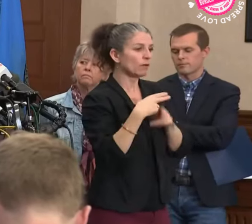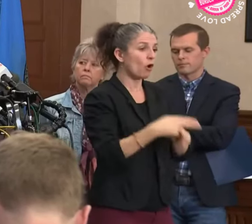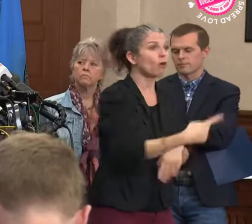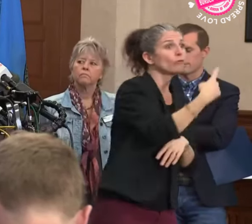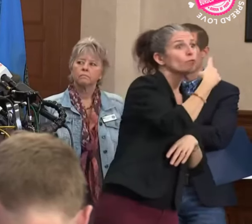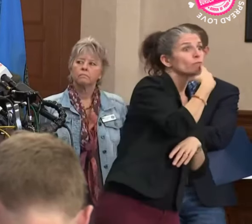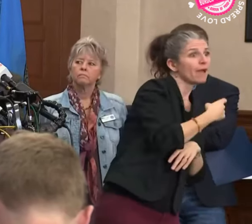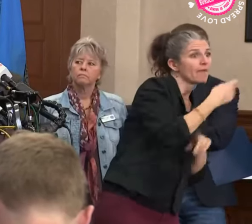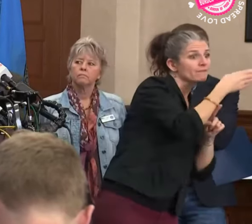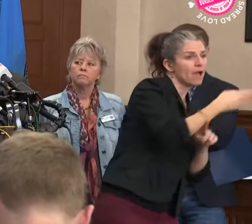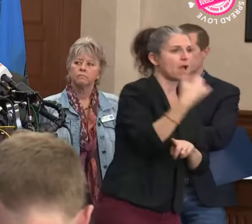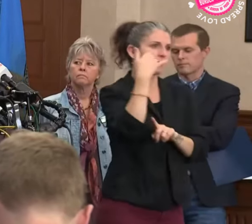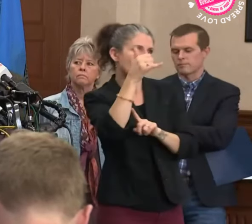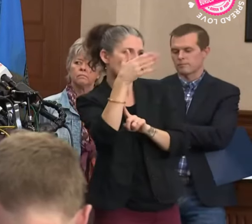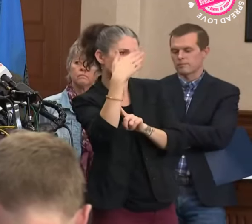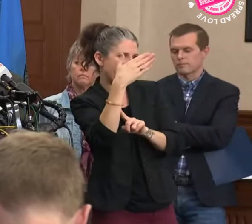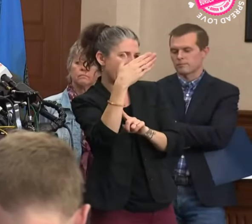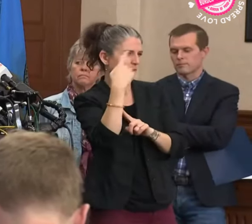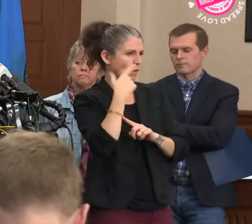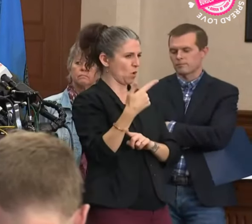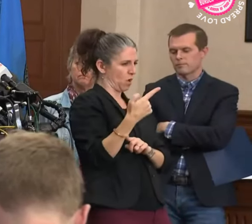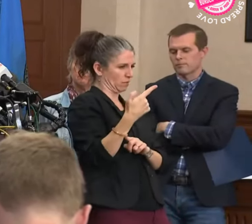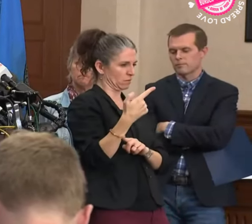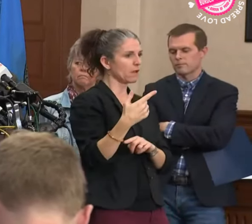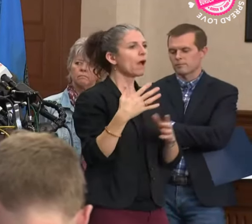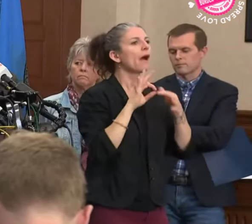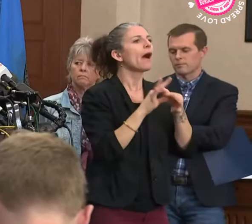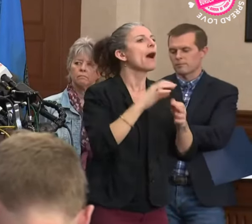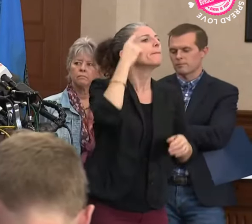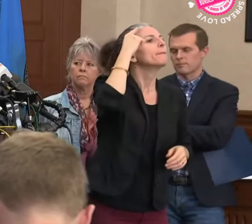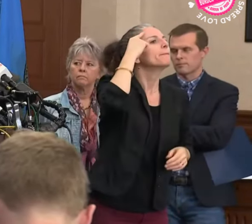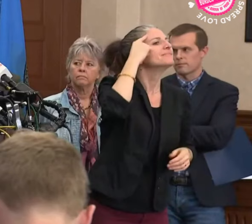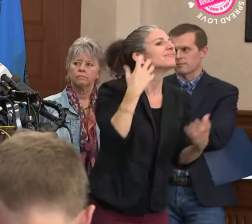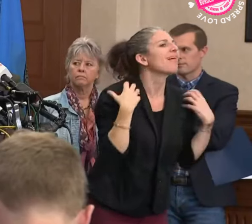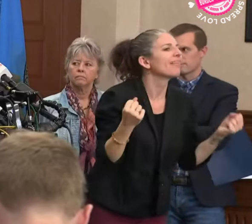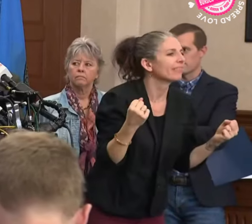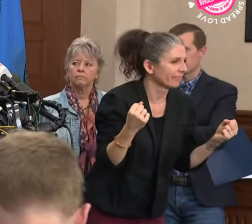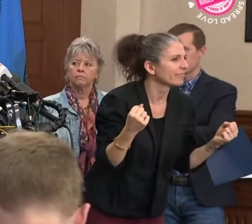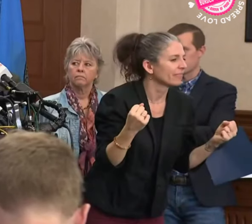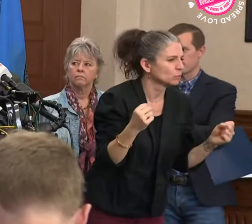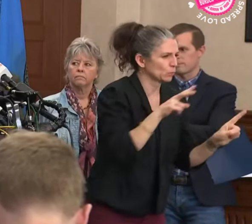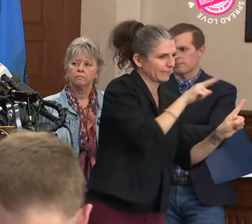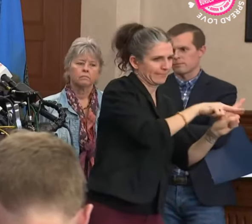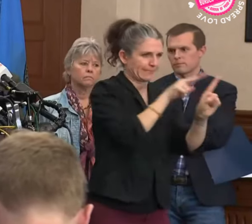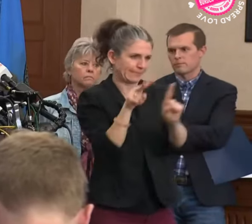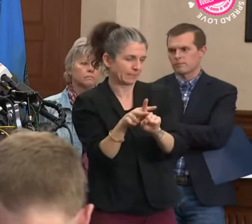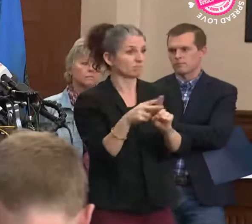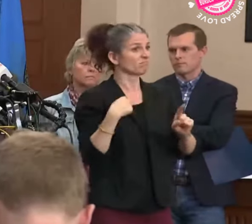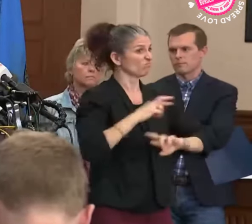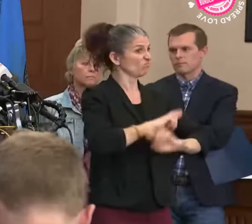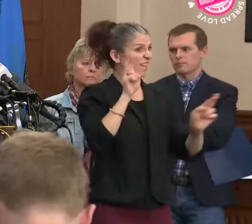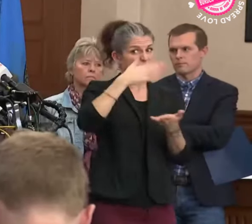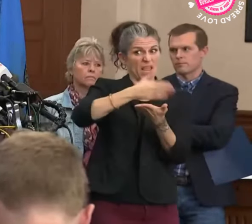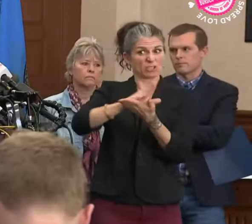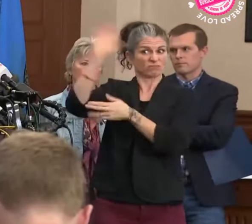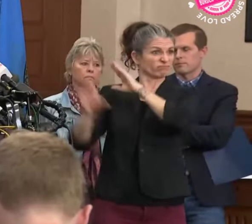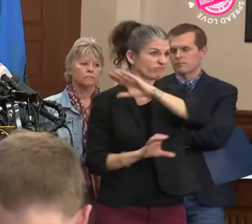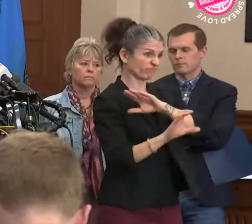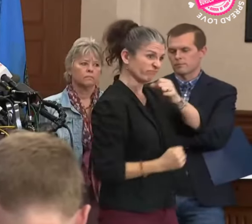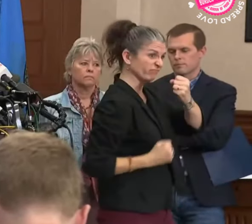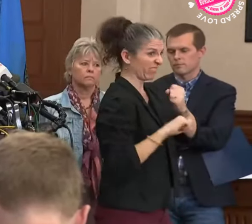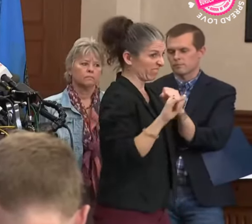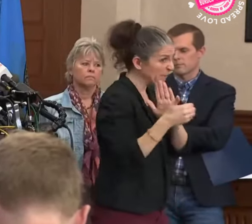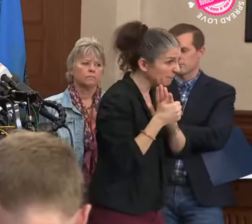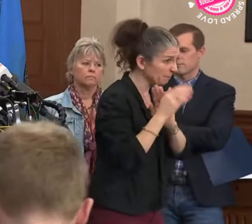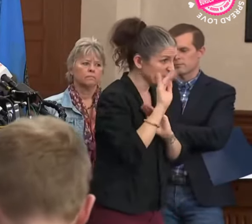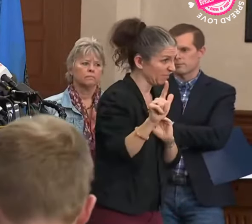and for mental health clinics, which I think is important as well. So certainly there's always more that